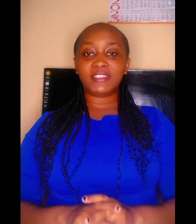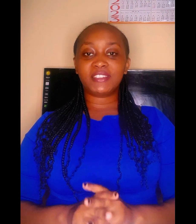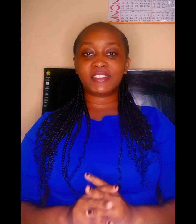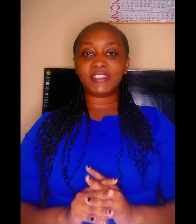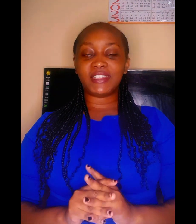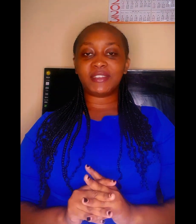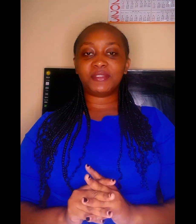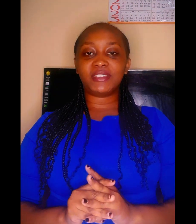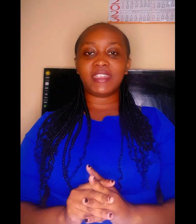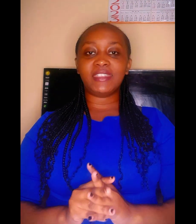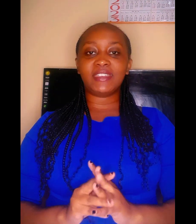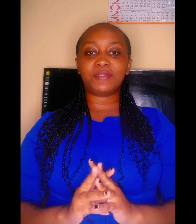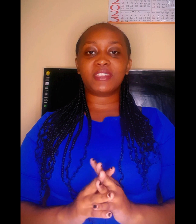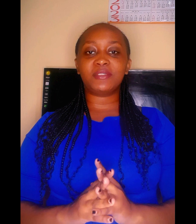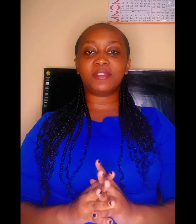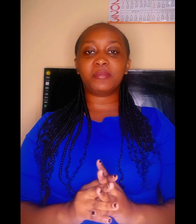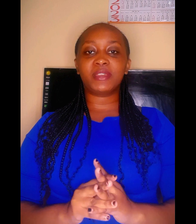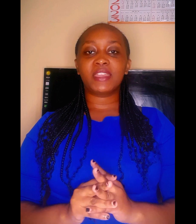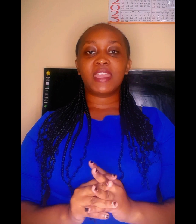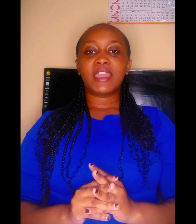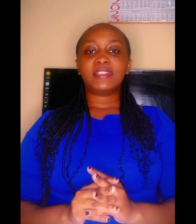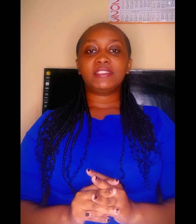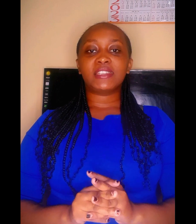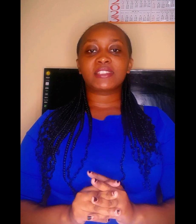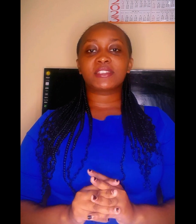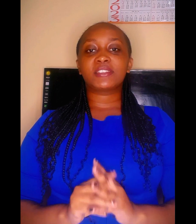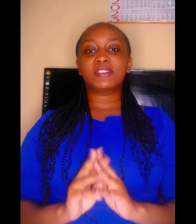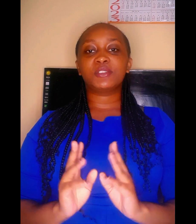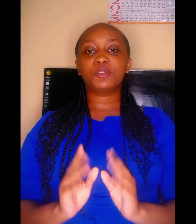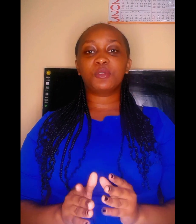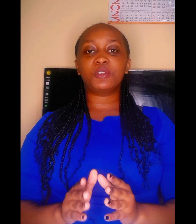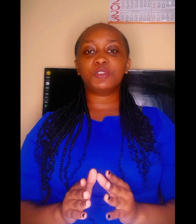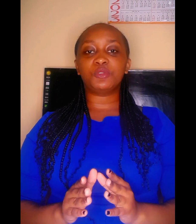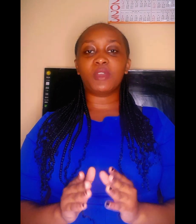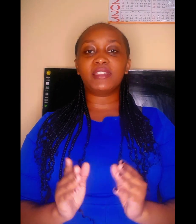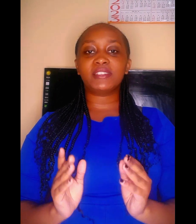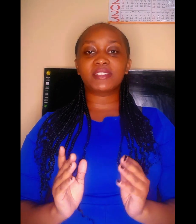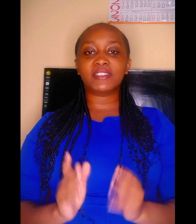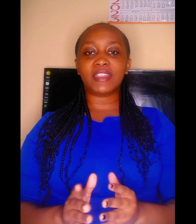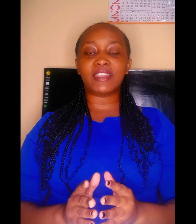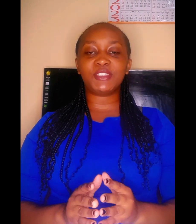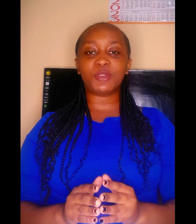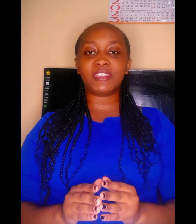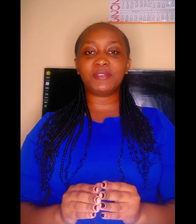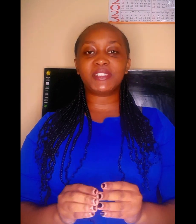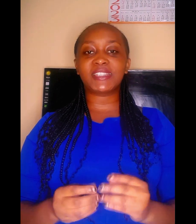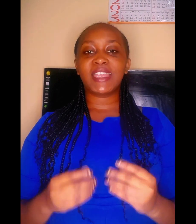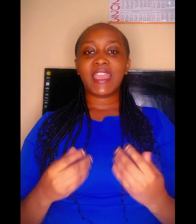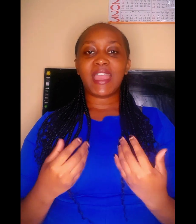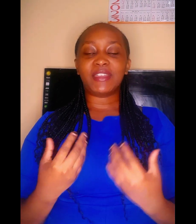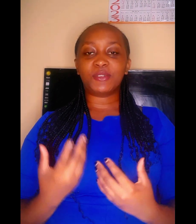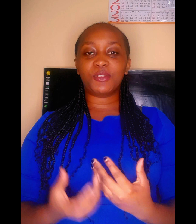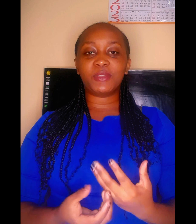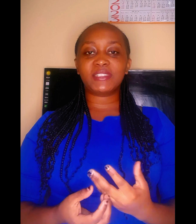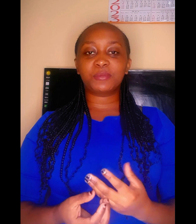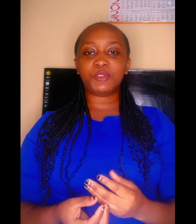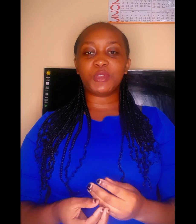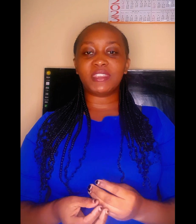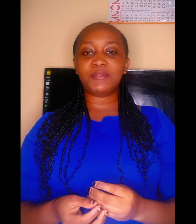encouraged each and every day. Never give up. Just know what you want, realize your gifts, and always put your gifts